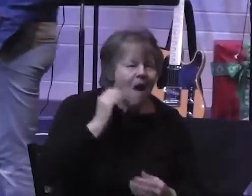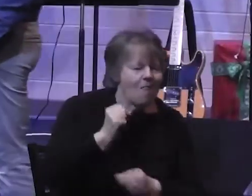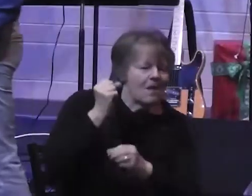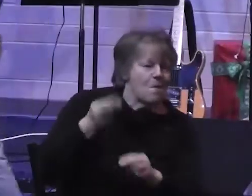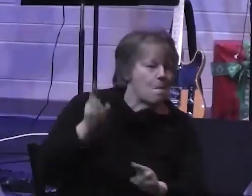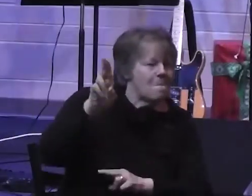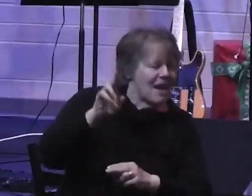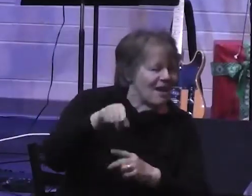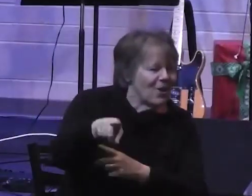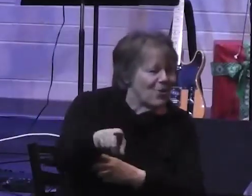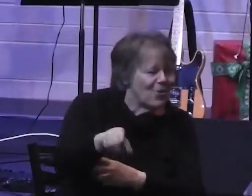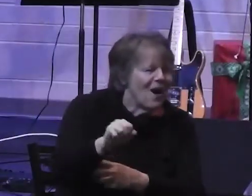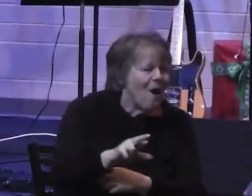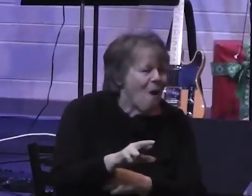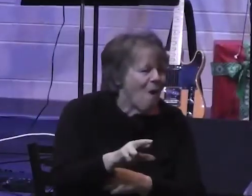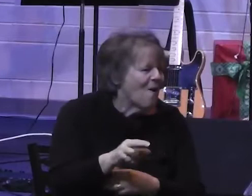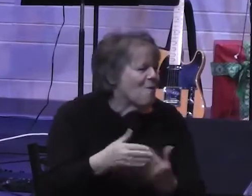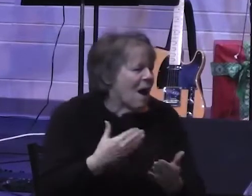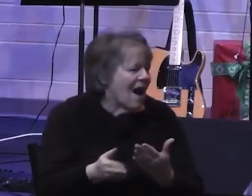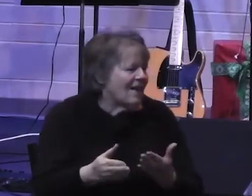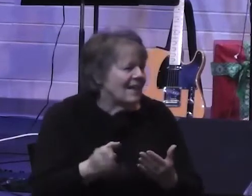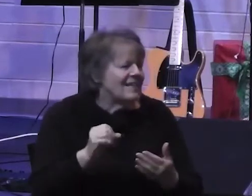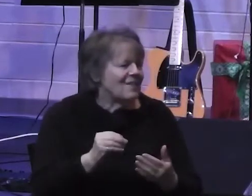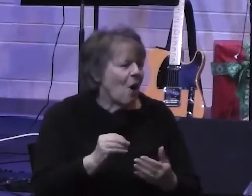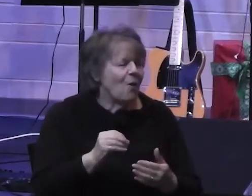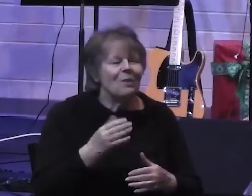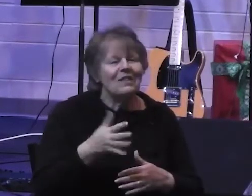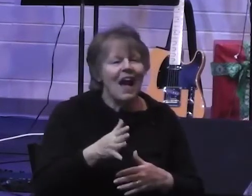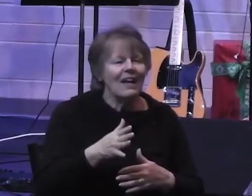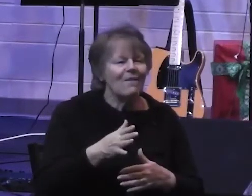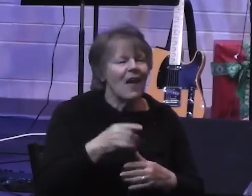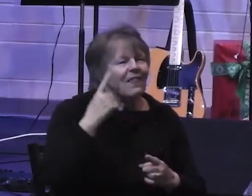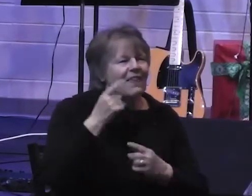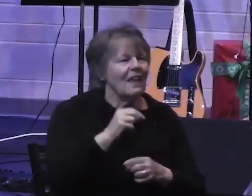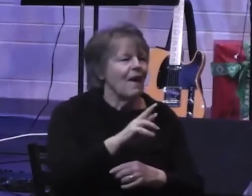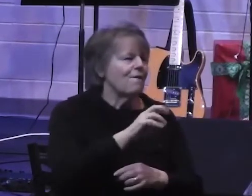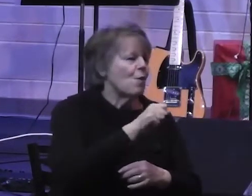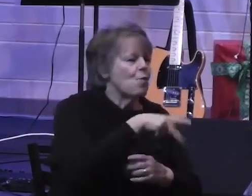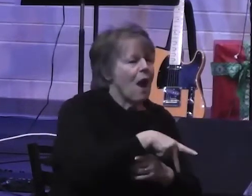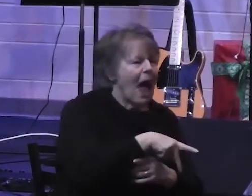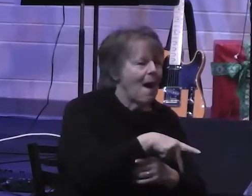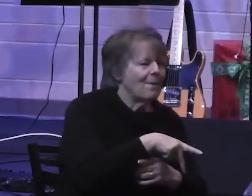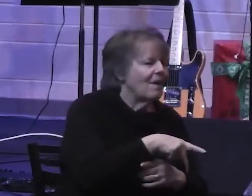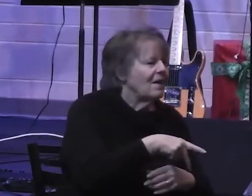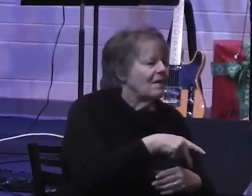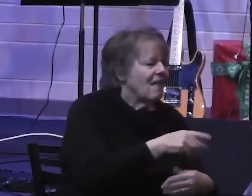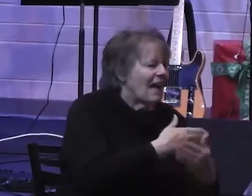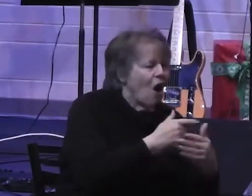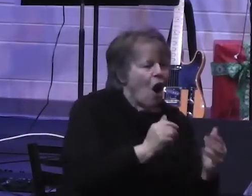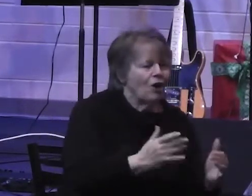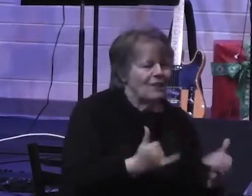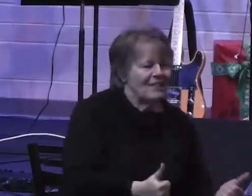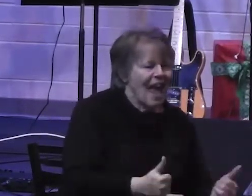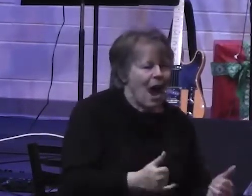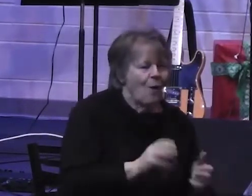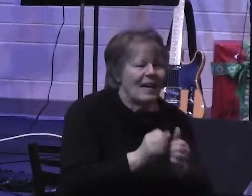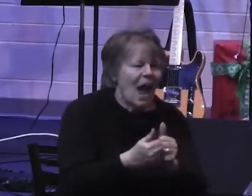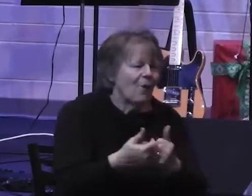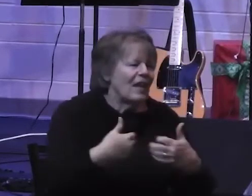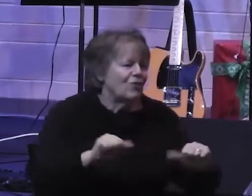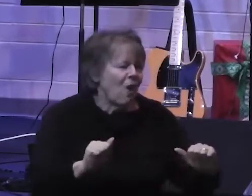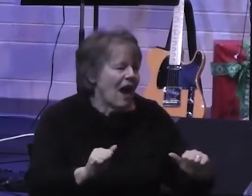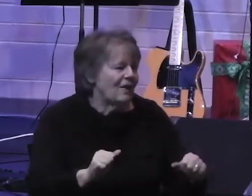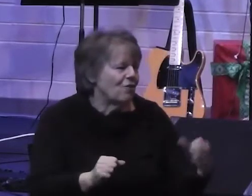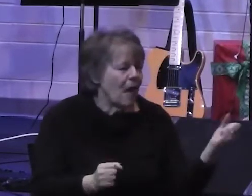think it's sort of like ancient rabbinic rap battles. That's what I think the rabbis did all the time,